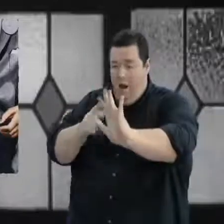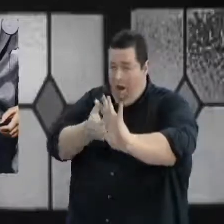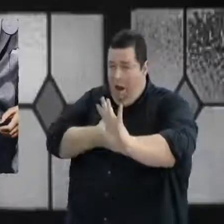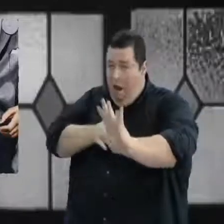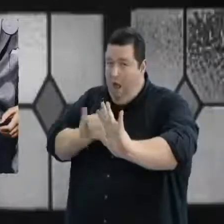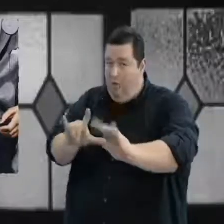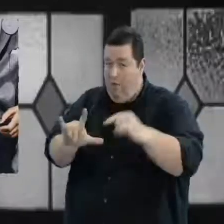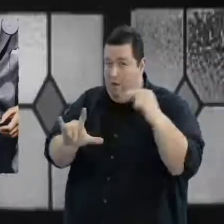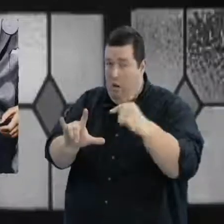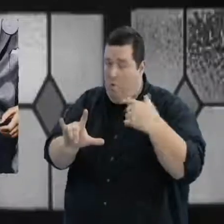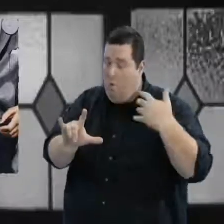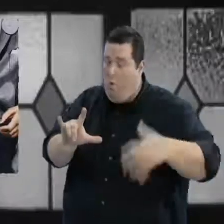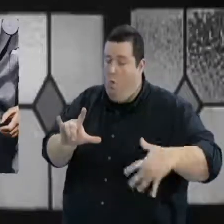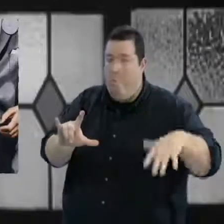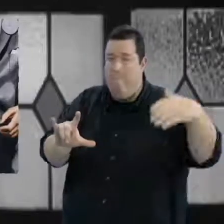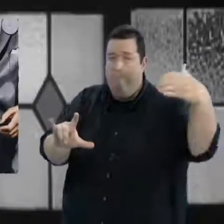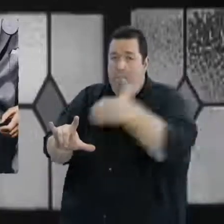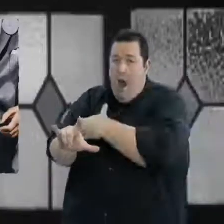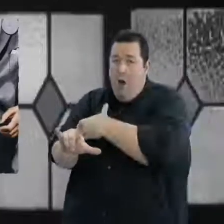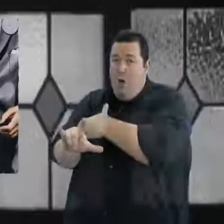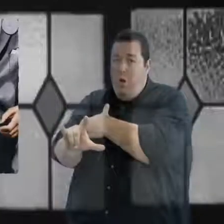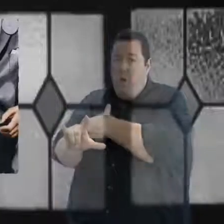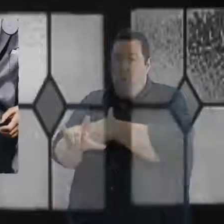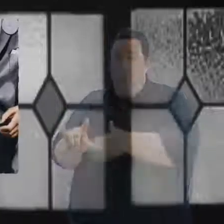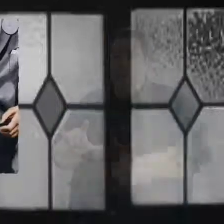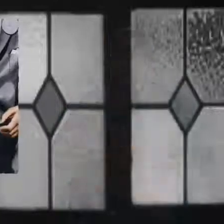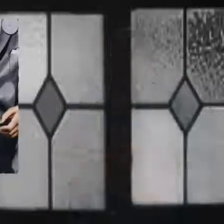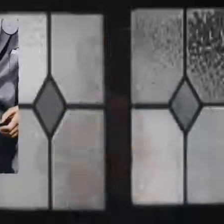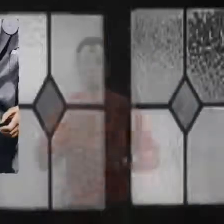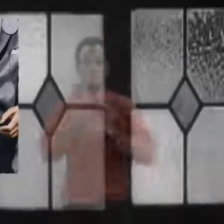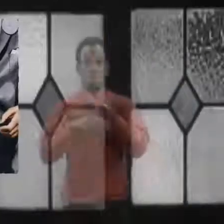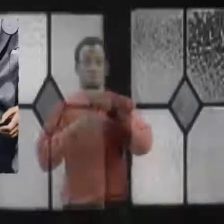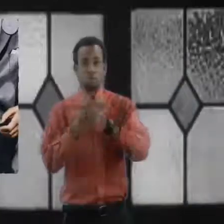Martin convinced them not to by reminding them of the power of love.